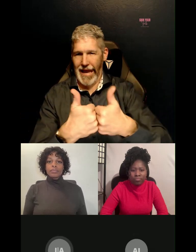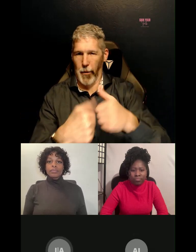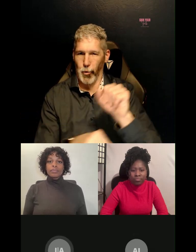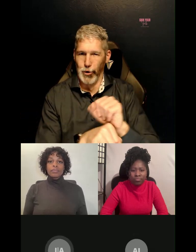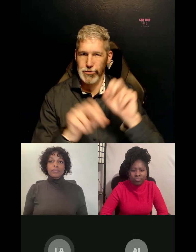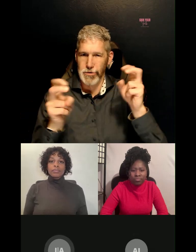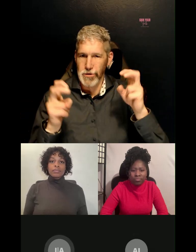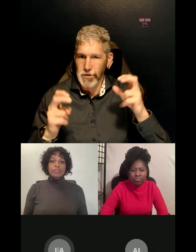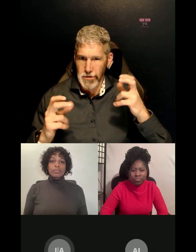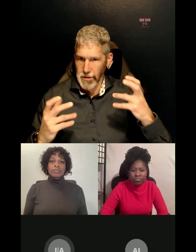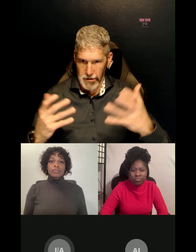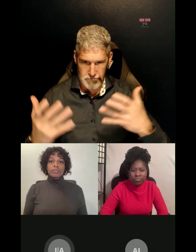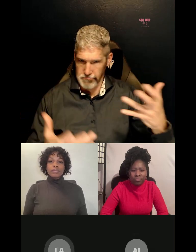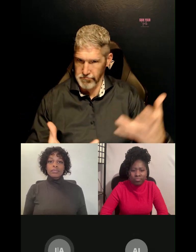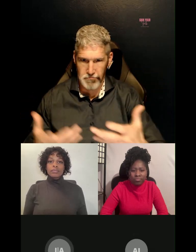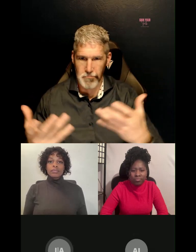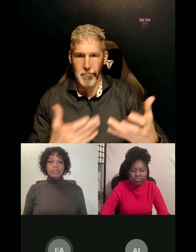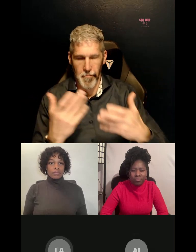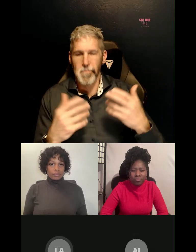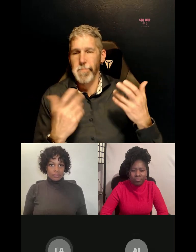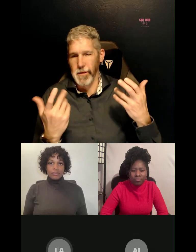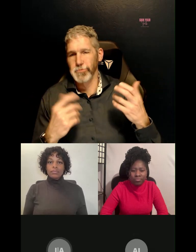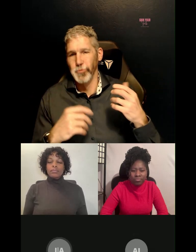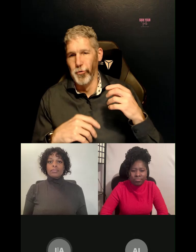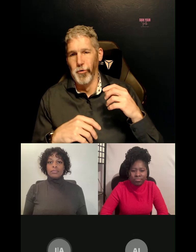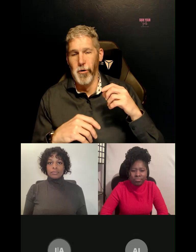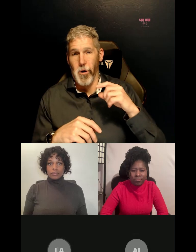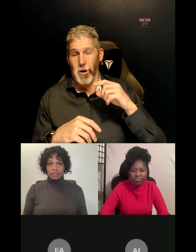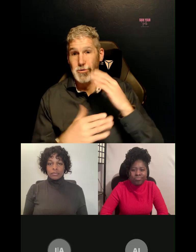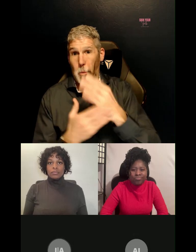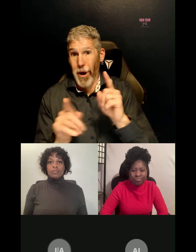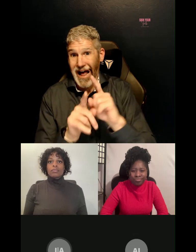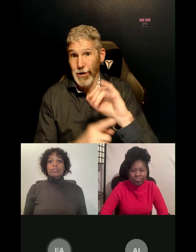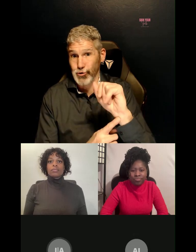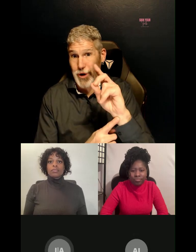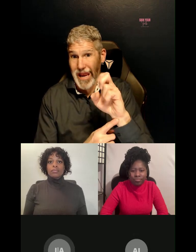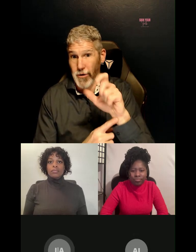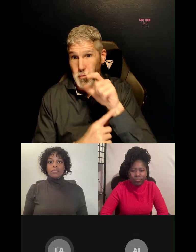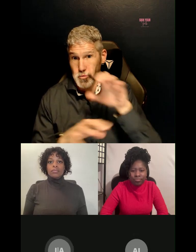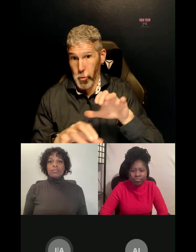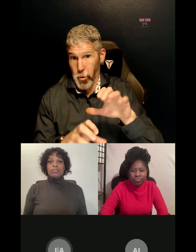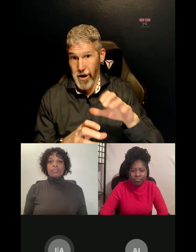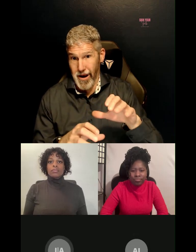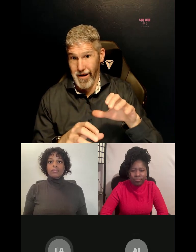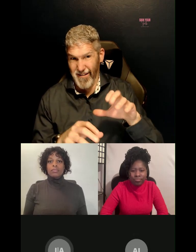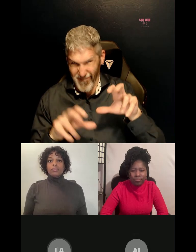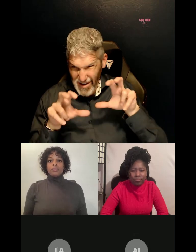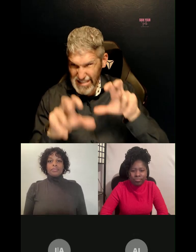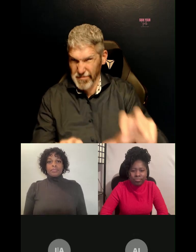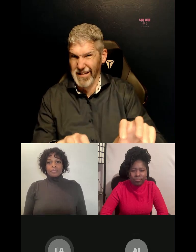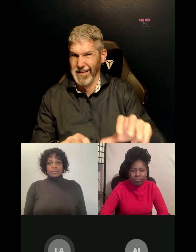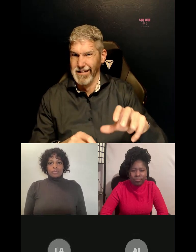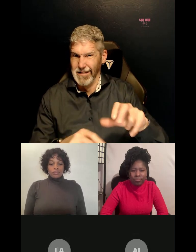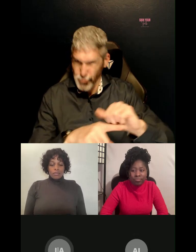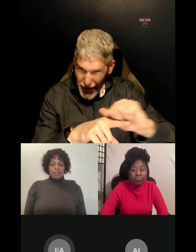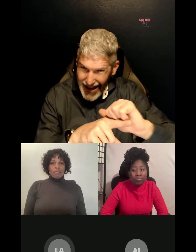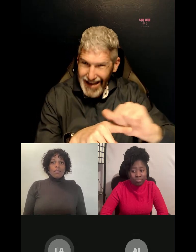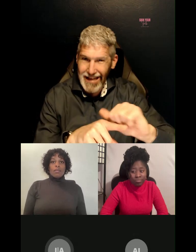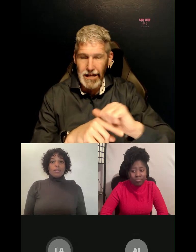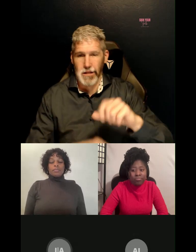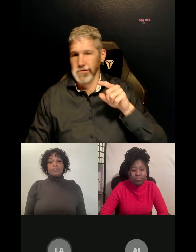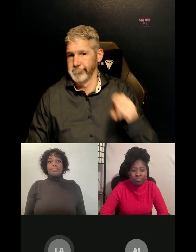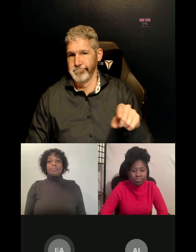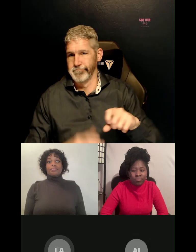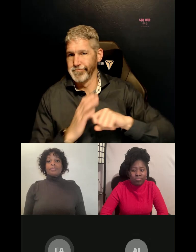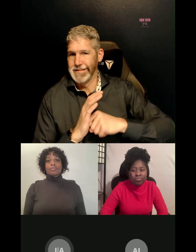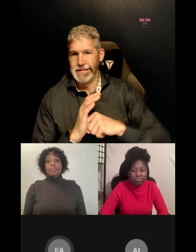get those internships, figure out how the game is played, so to speak? So those